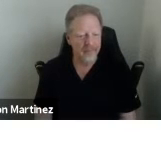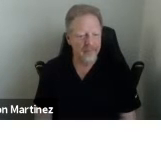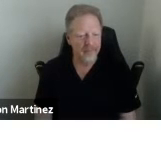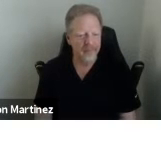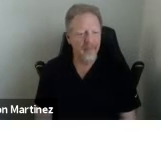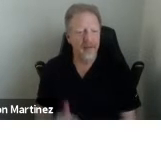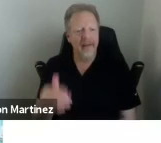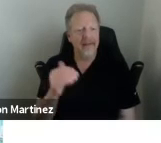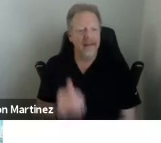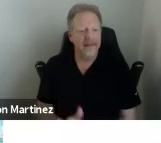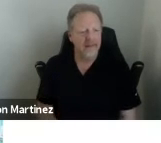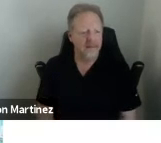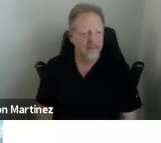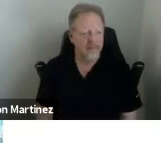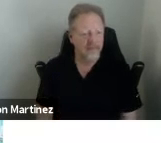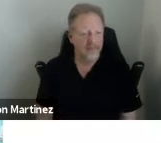Next.